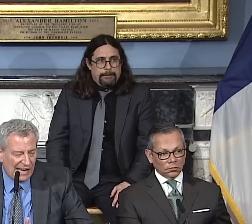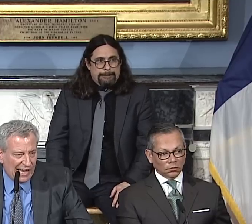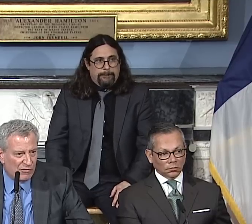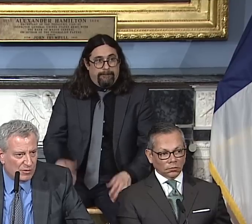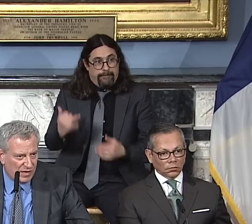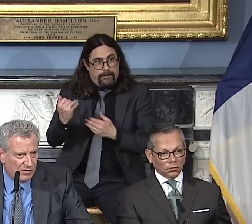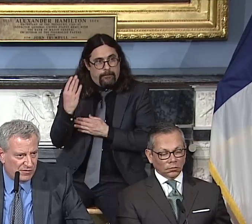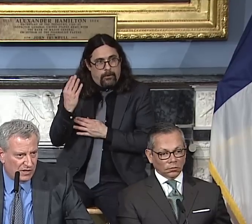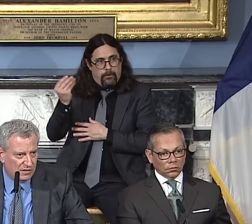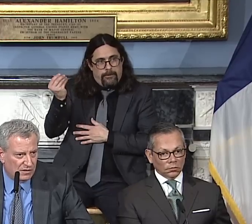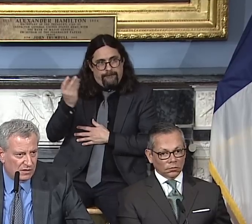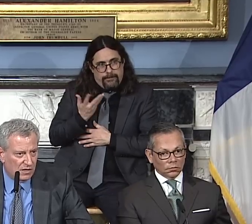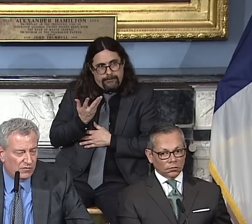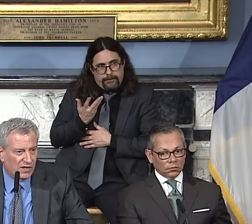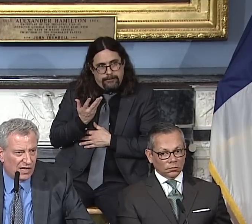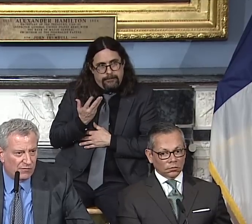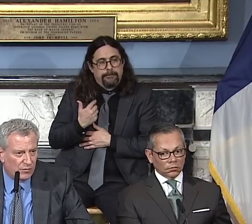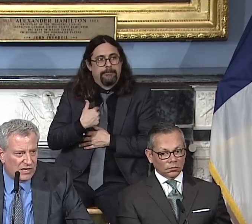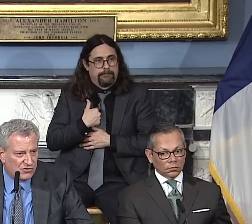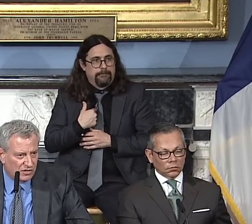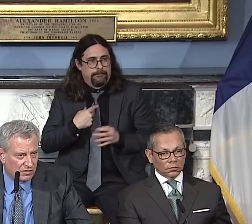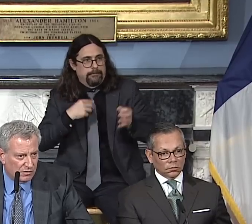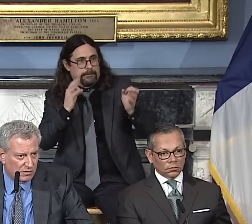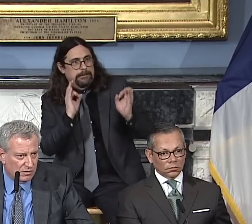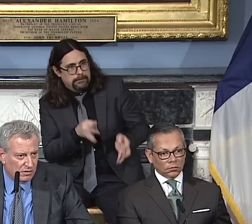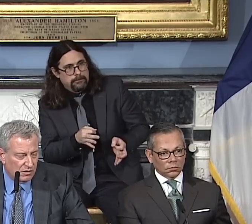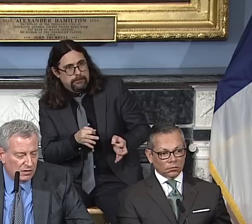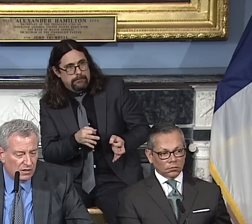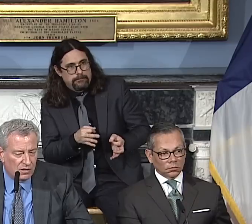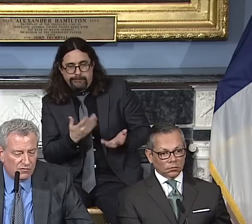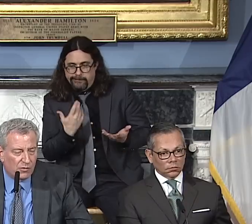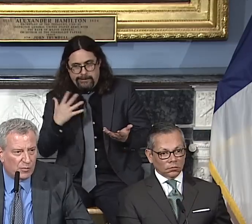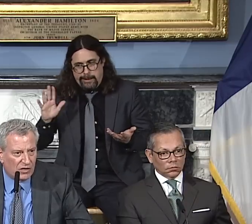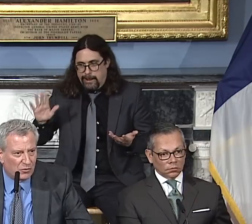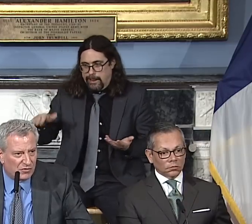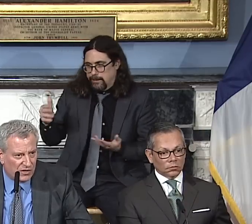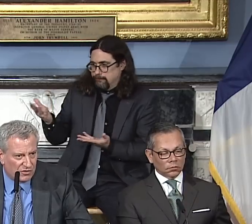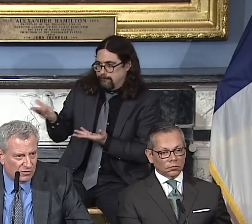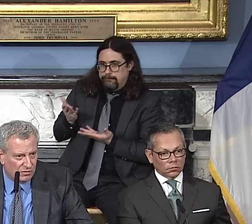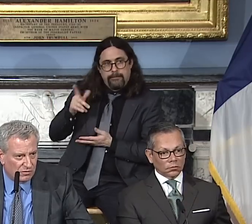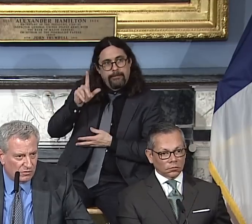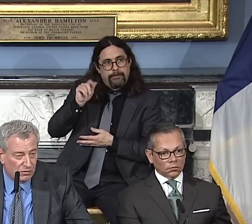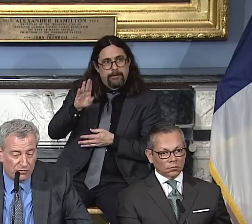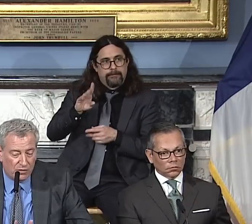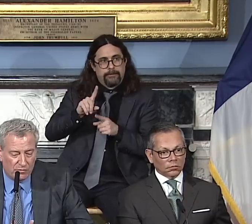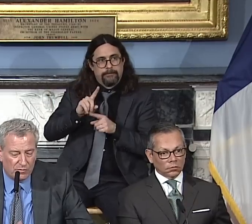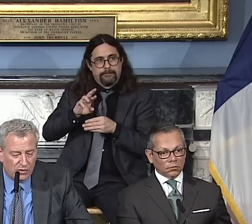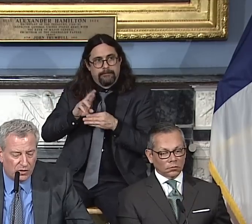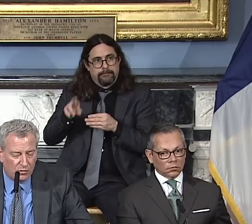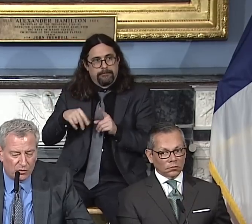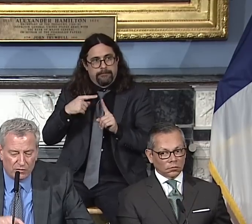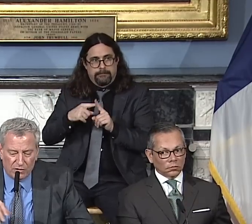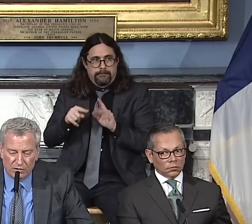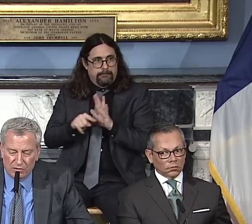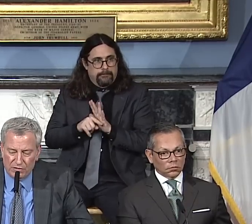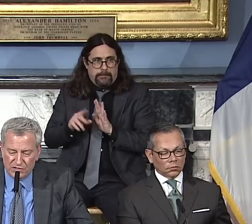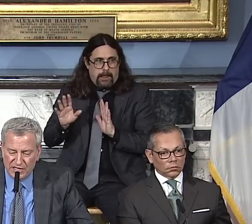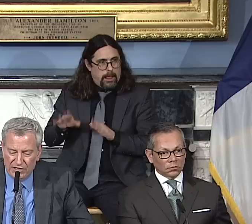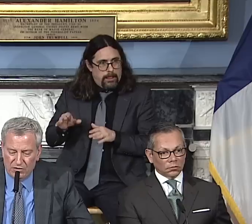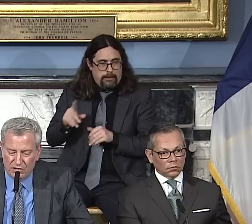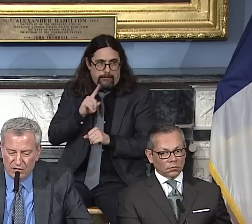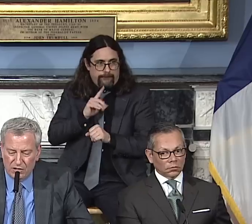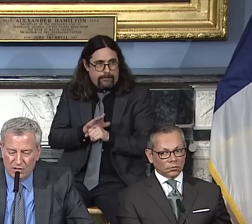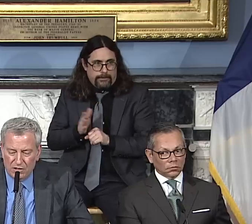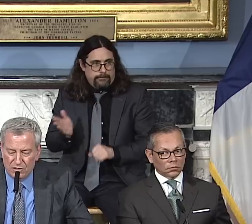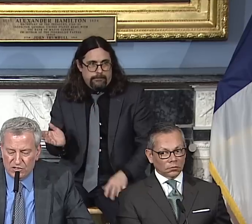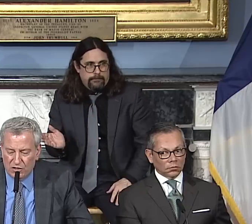not have the benefit of the confirmation from a medical professional or from the